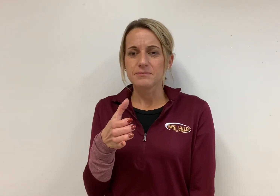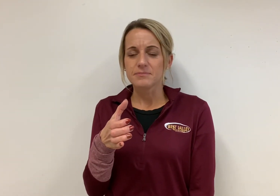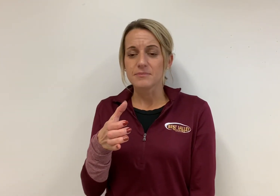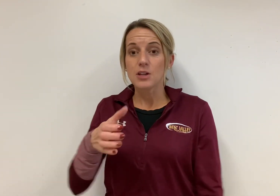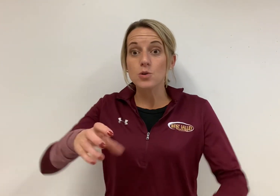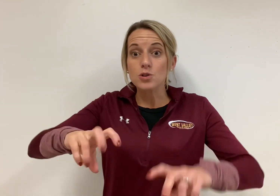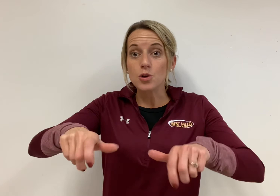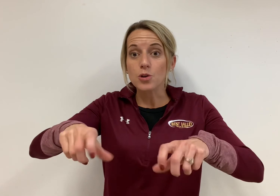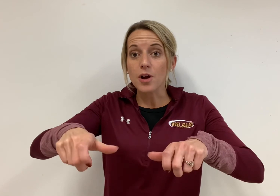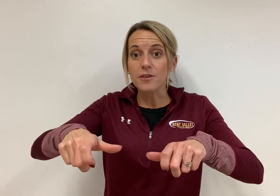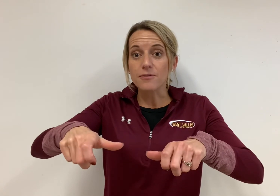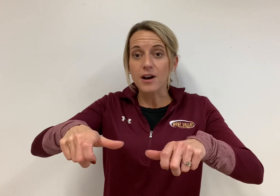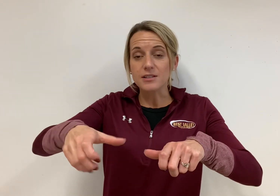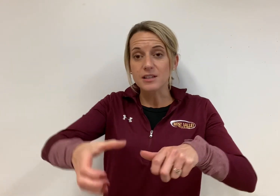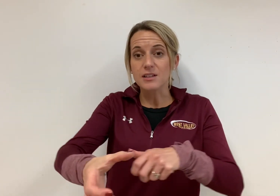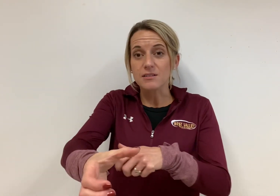and you can turn on the faucet.